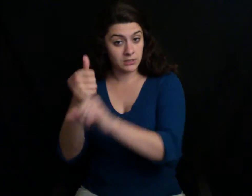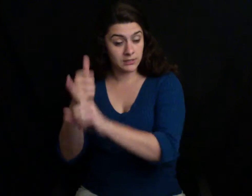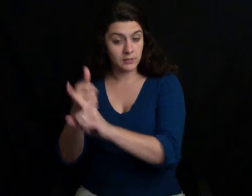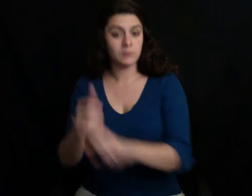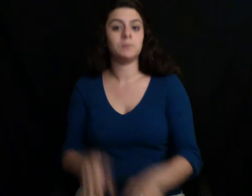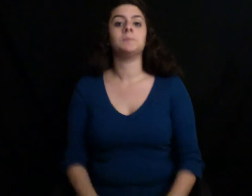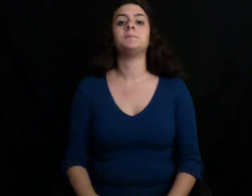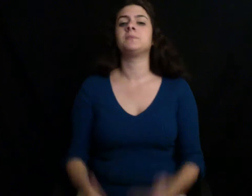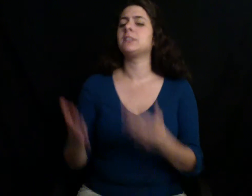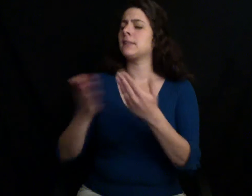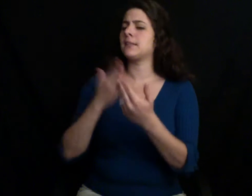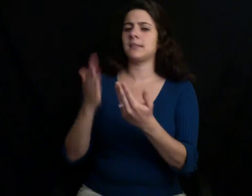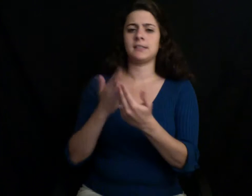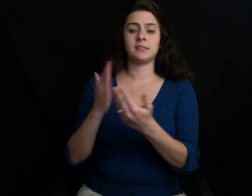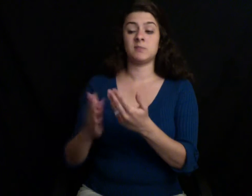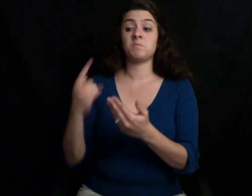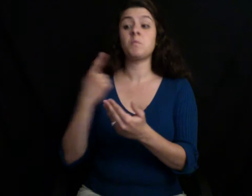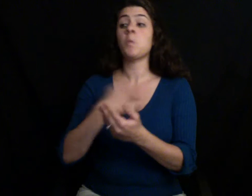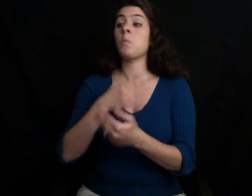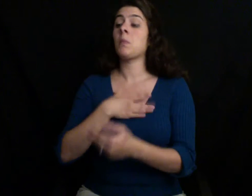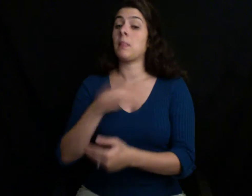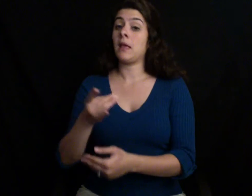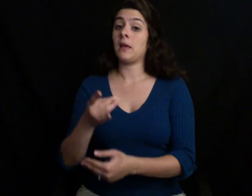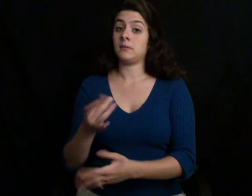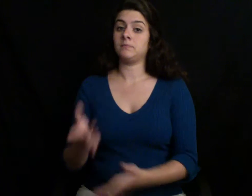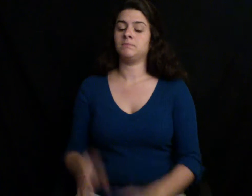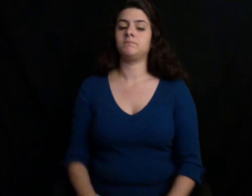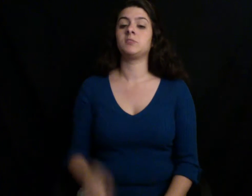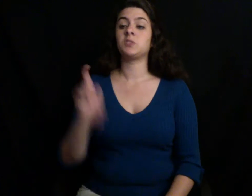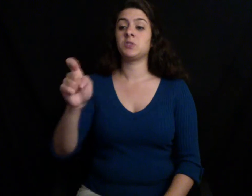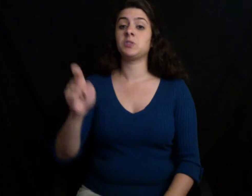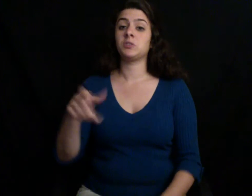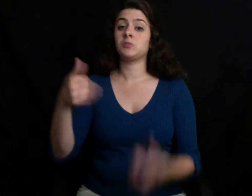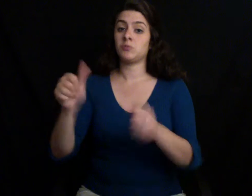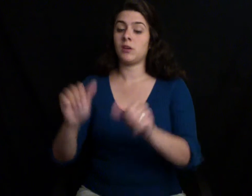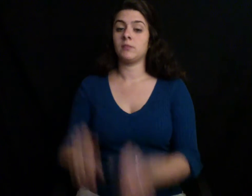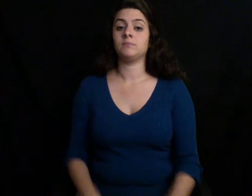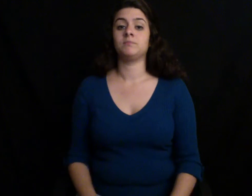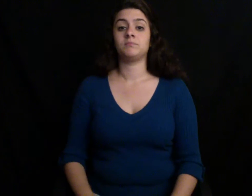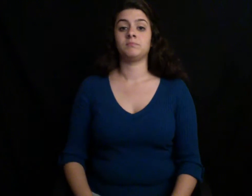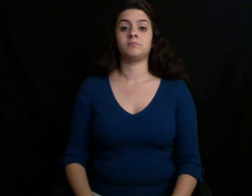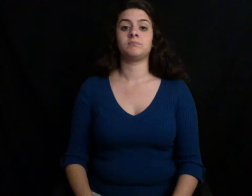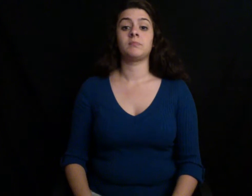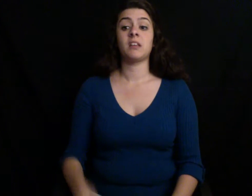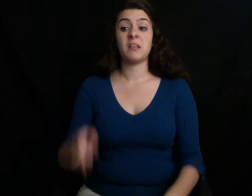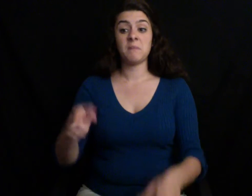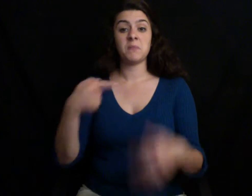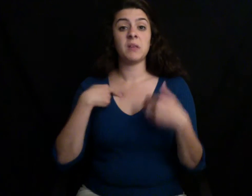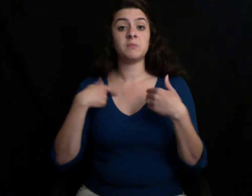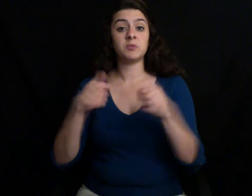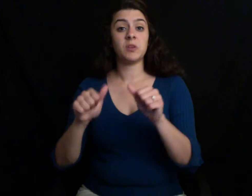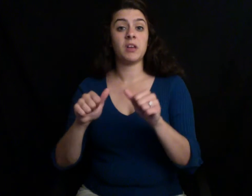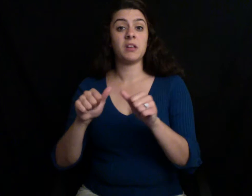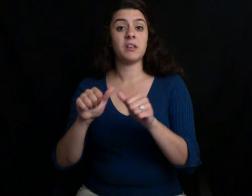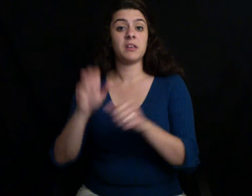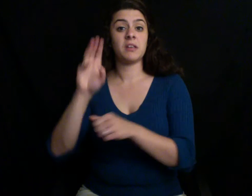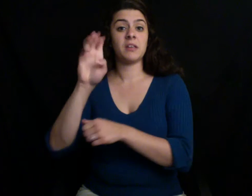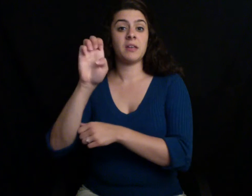portfolio. We're big Squarespace fans and cannot recommend them enough. If you haven't seen it, I did a Small Empires episode on Squarespace that is definitely worth checking